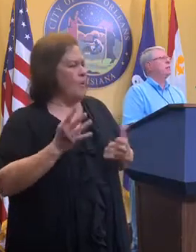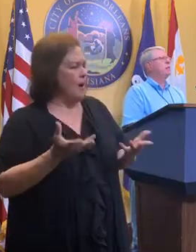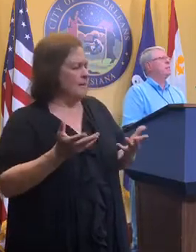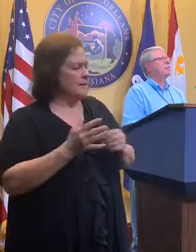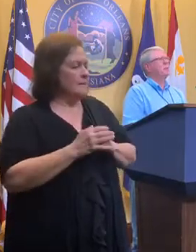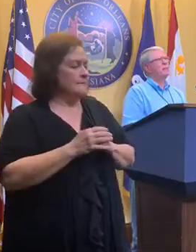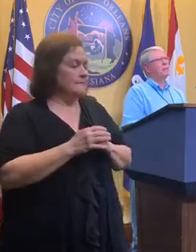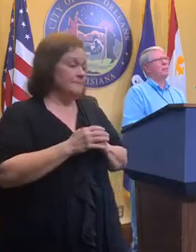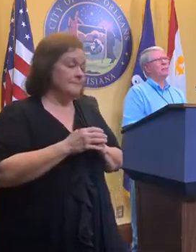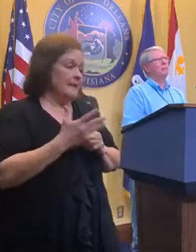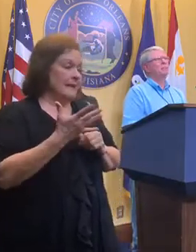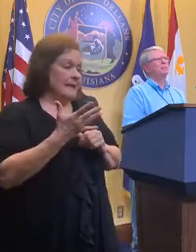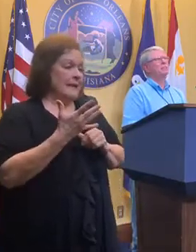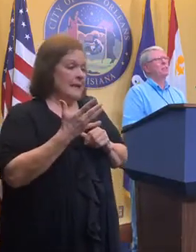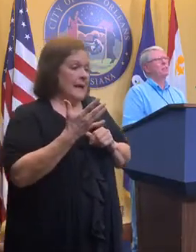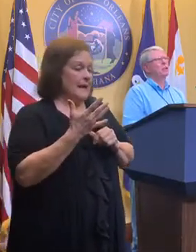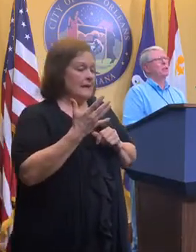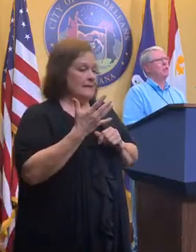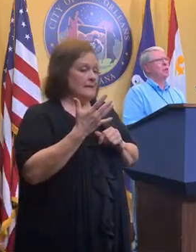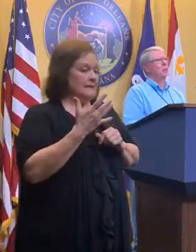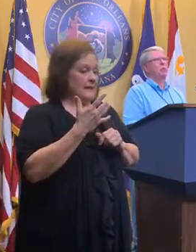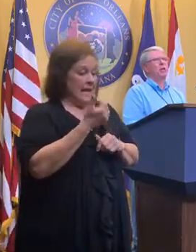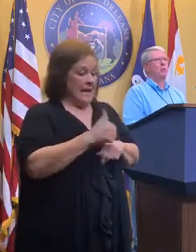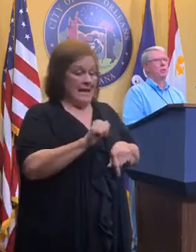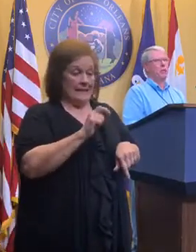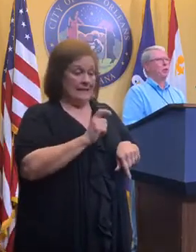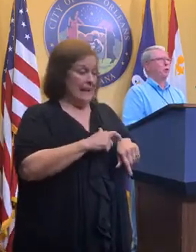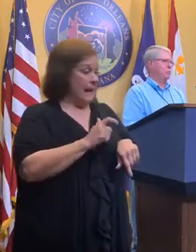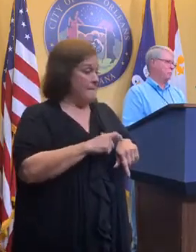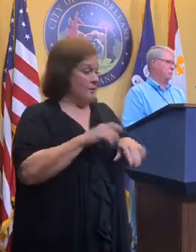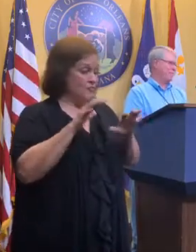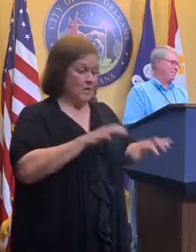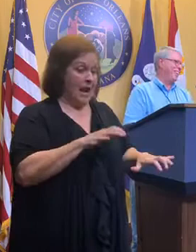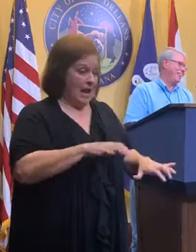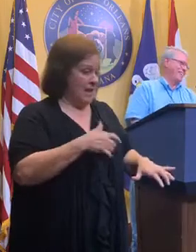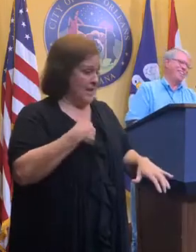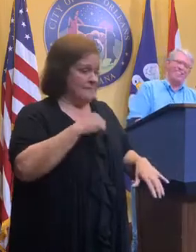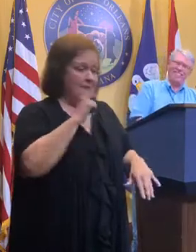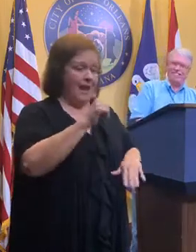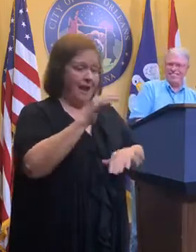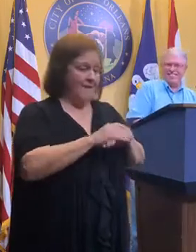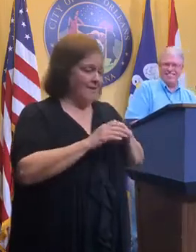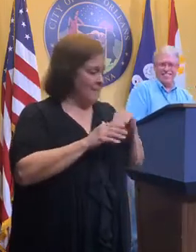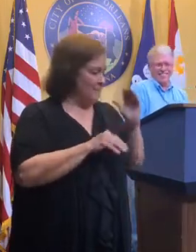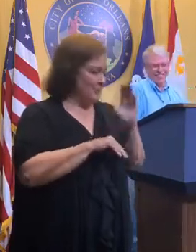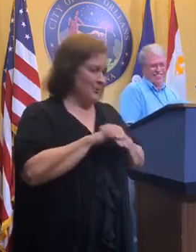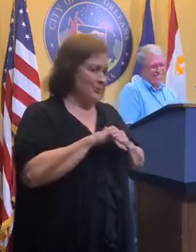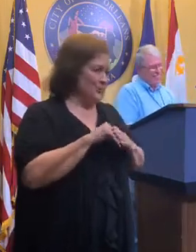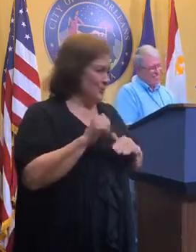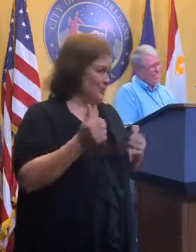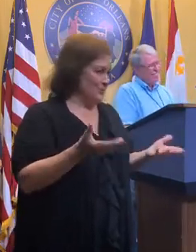So I can tell you that anytime it rains, I'm not comfortable.